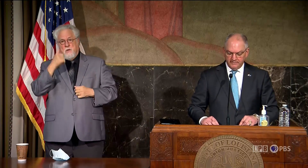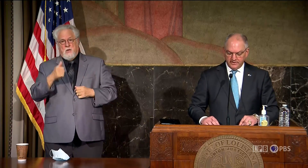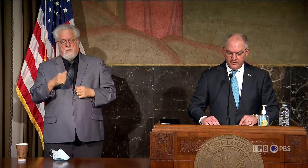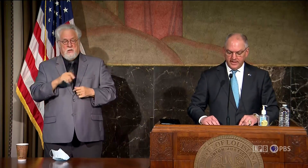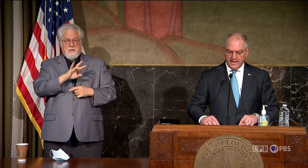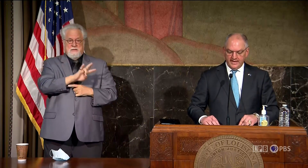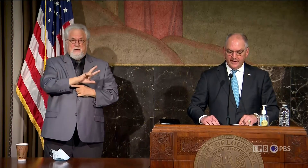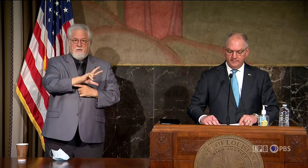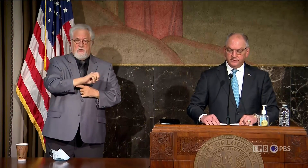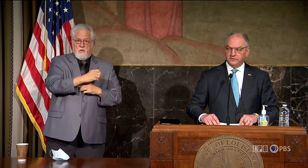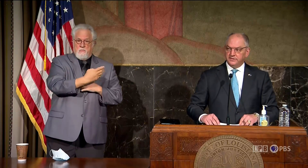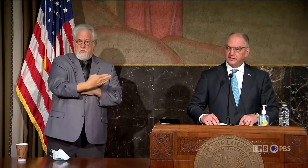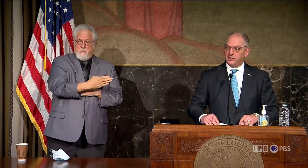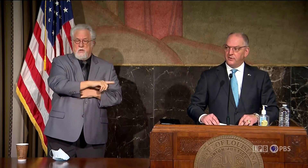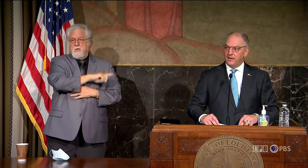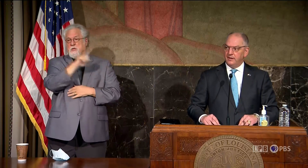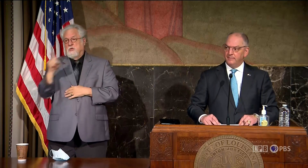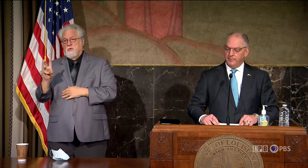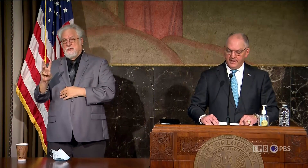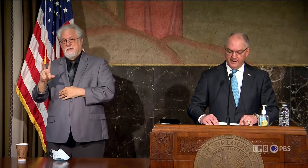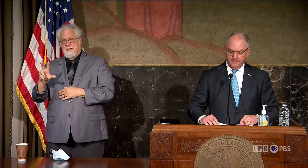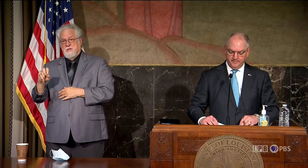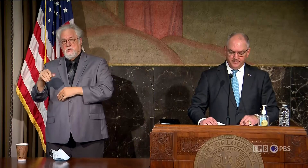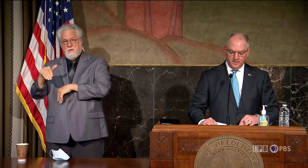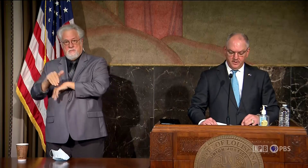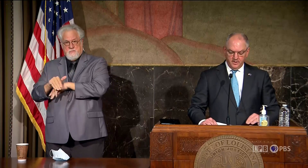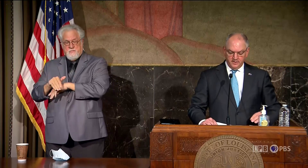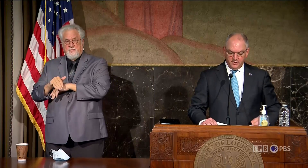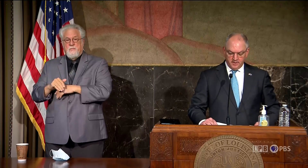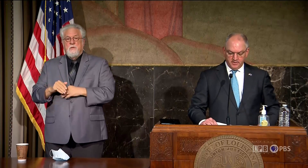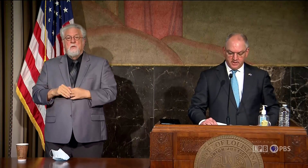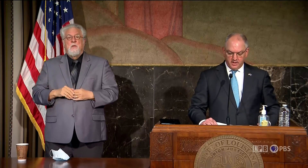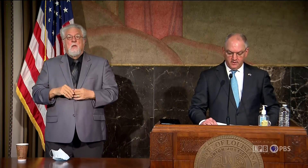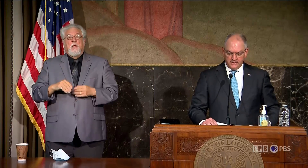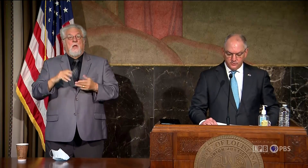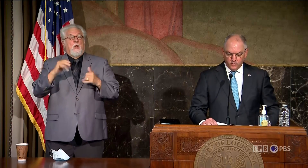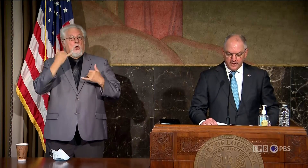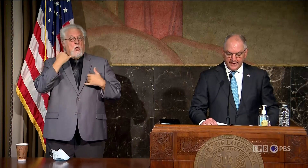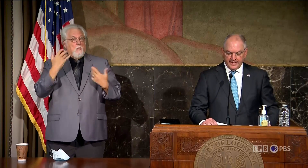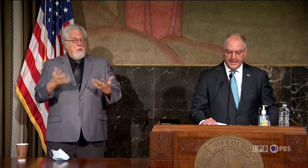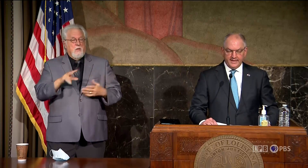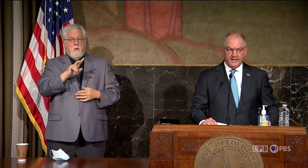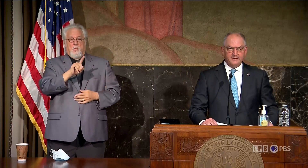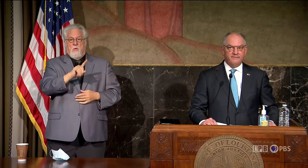From 7:30 a.m. to 6:30 p.m. The number to call is